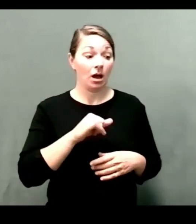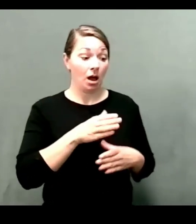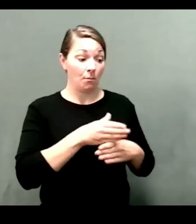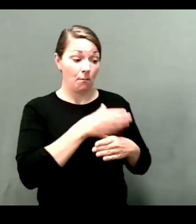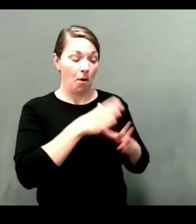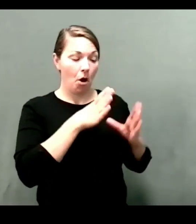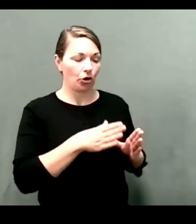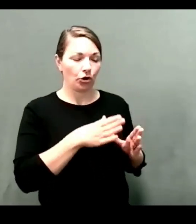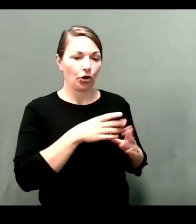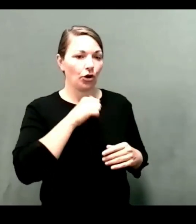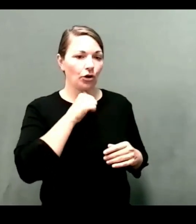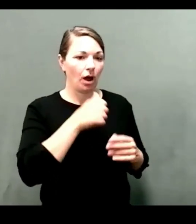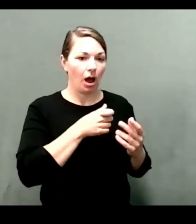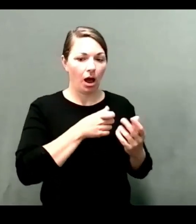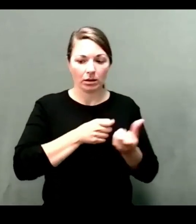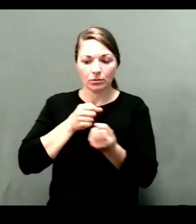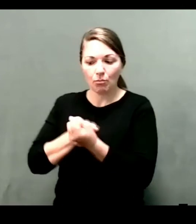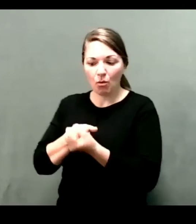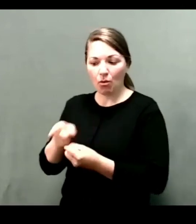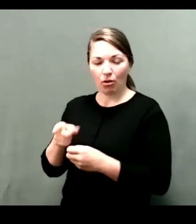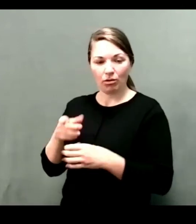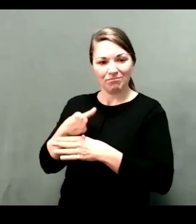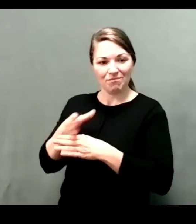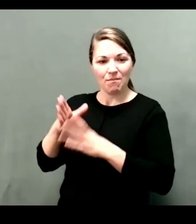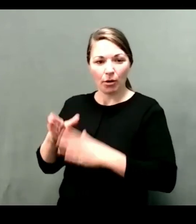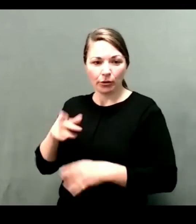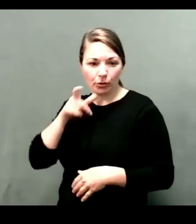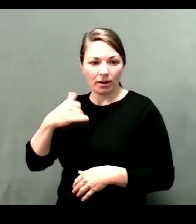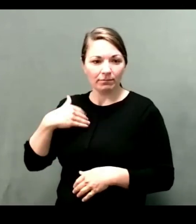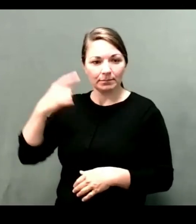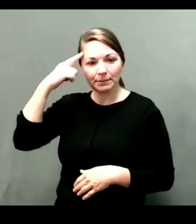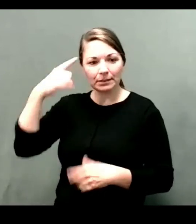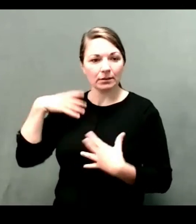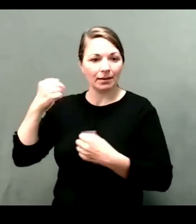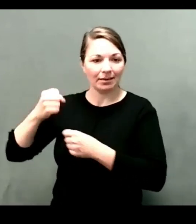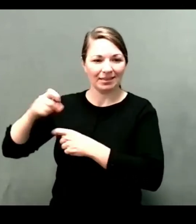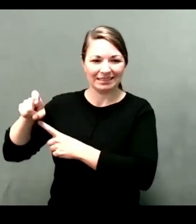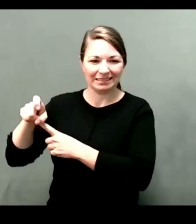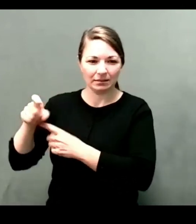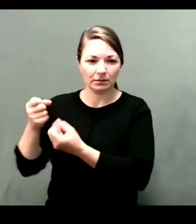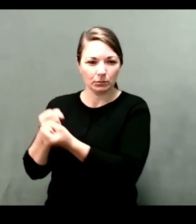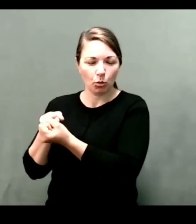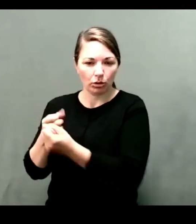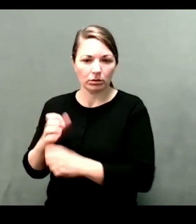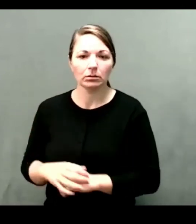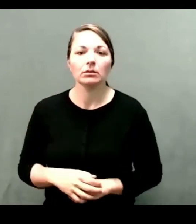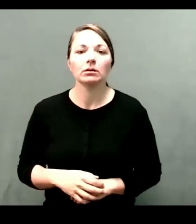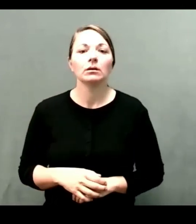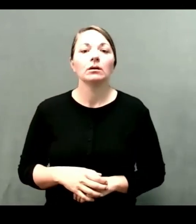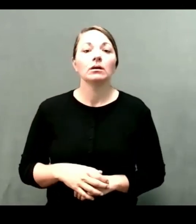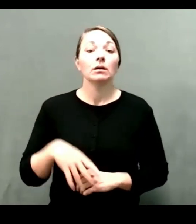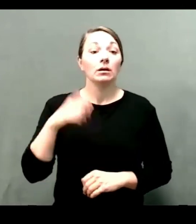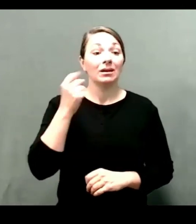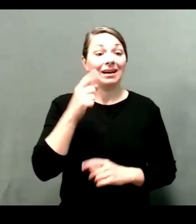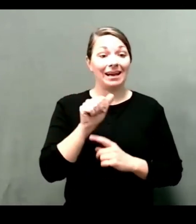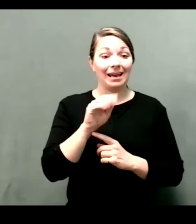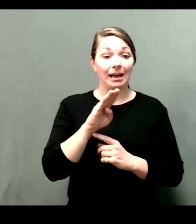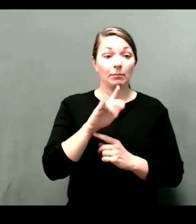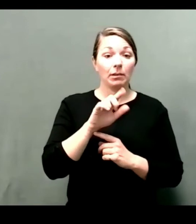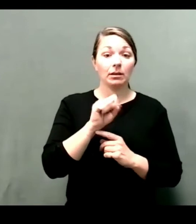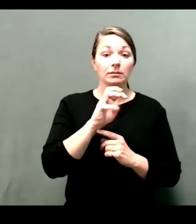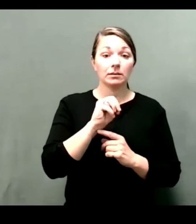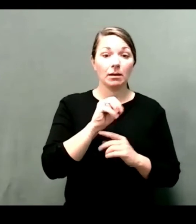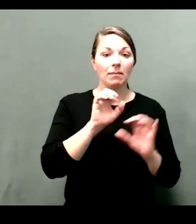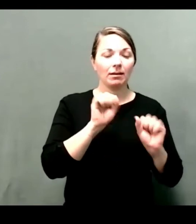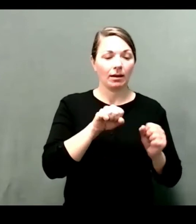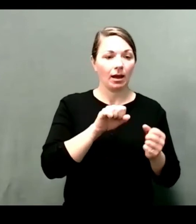supportive of their partner and their mental health needs. And so we wanted to illustrate here the ways that ableism turns into emotional abuse, and then also give you